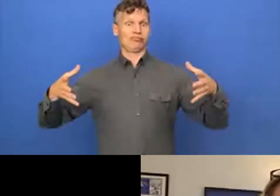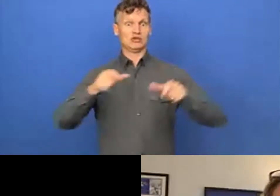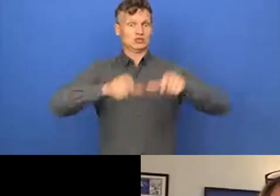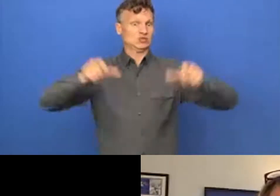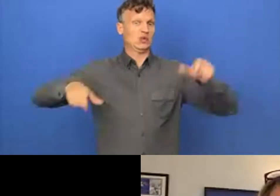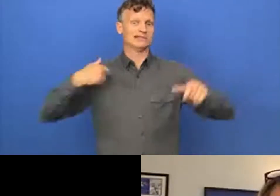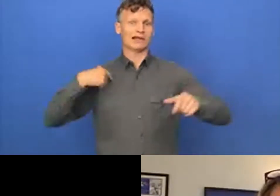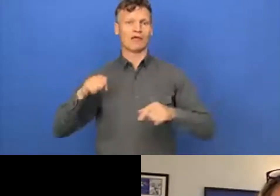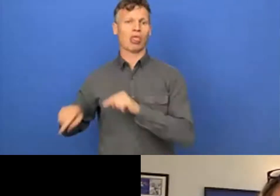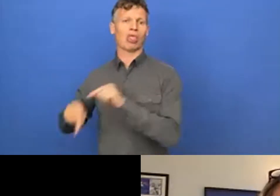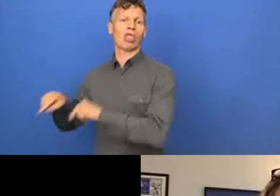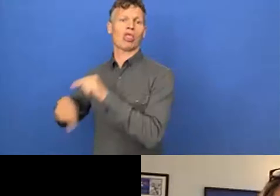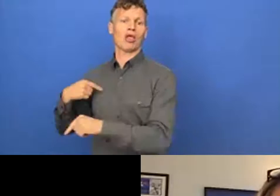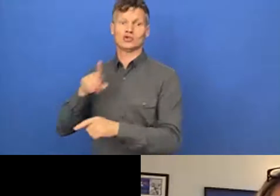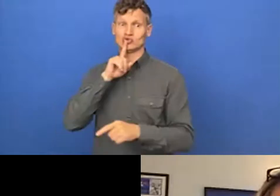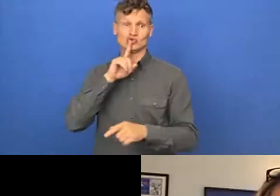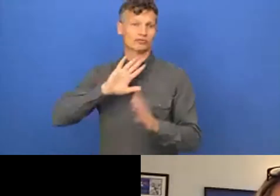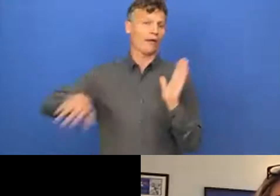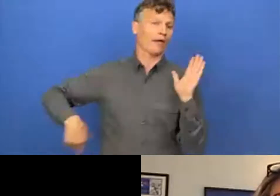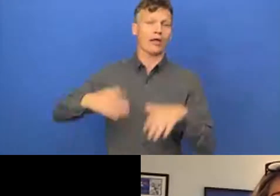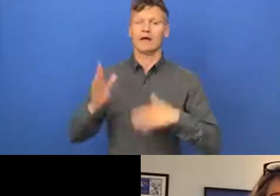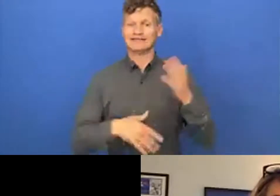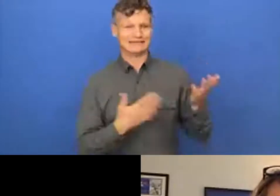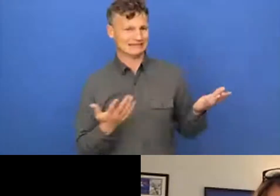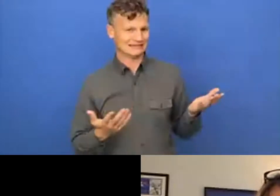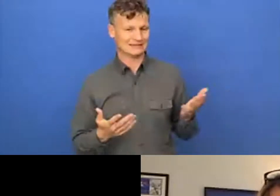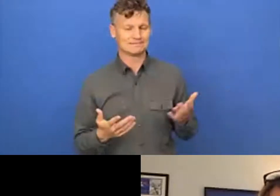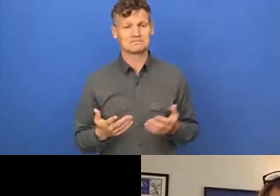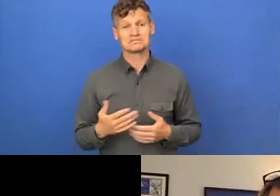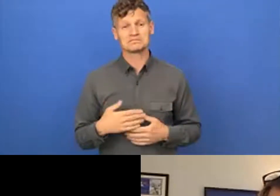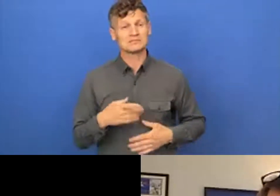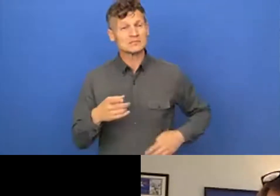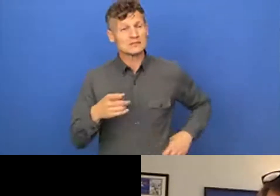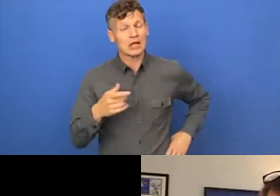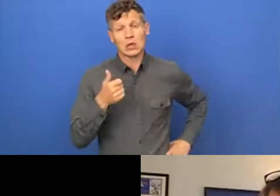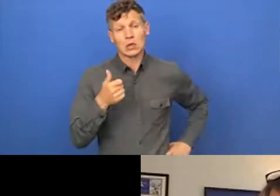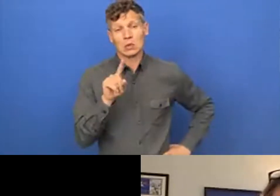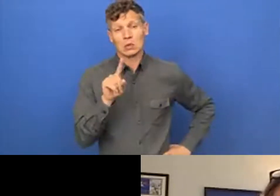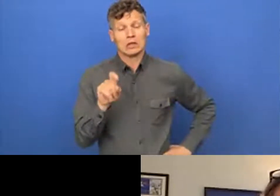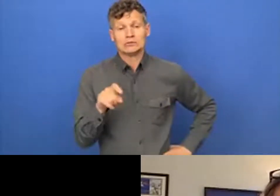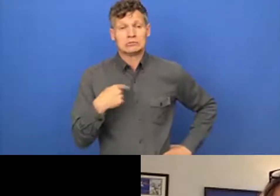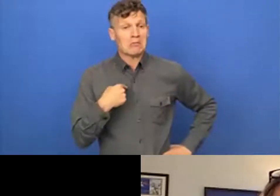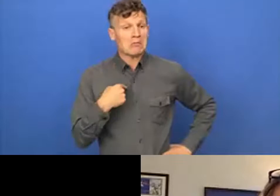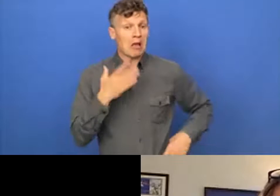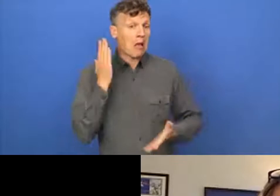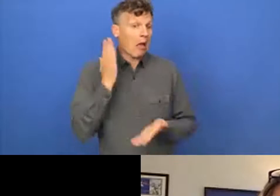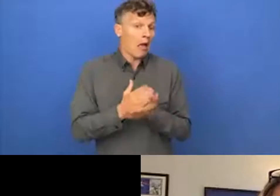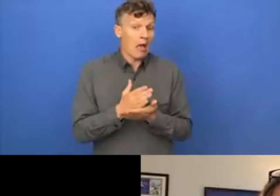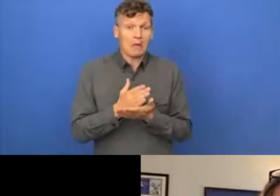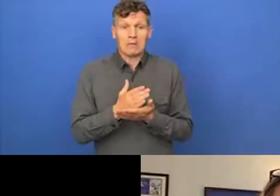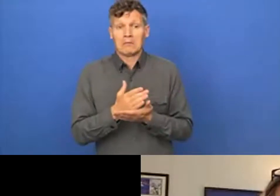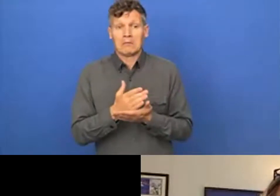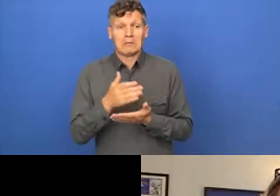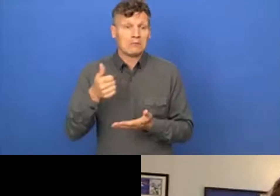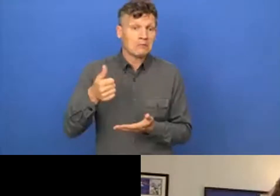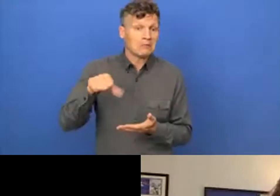It's a good question, and I can't say for sure. I don't know that I saw anything in the literature, but I would say that any kind of a setting that